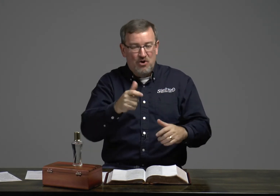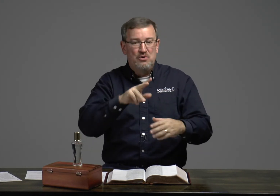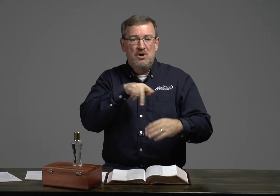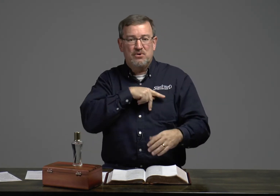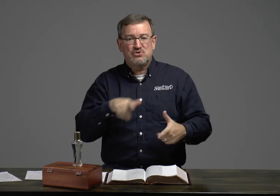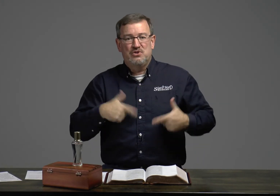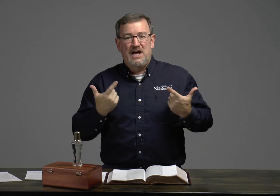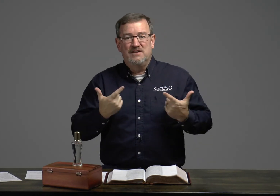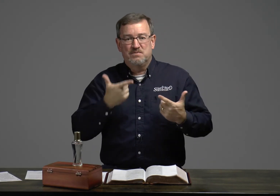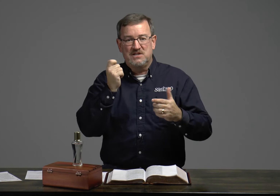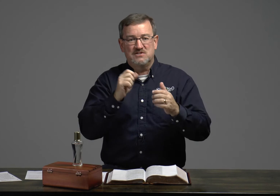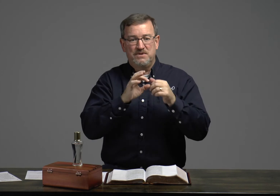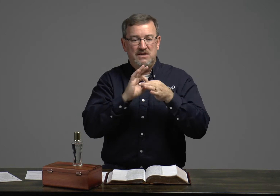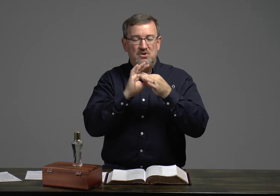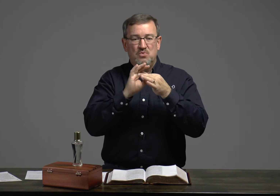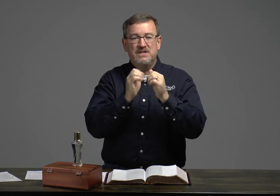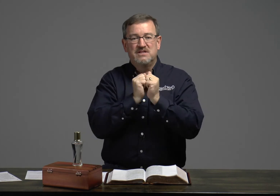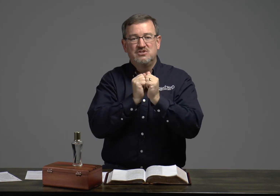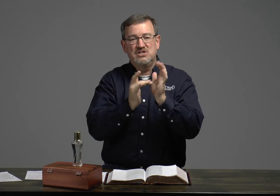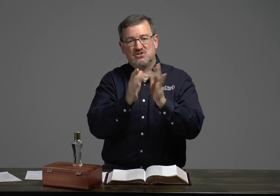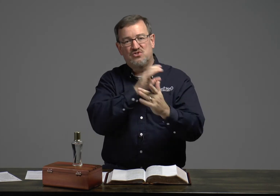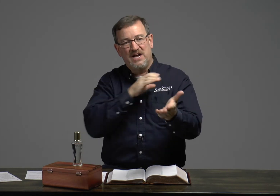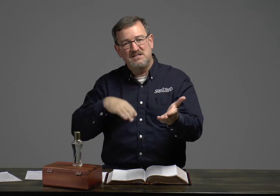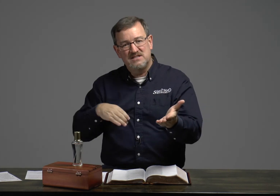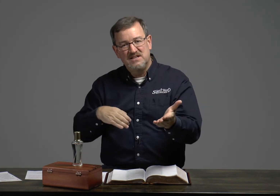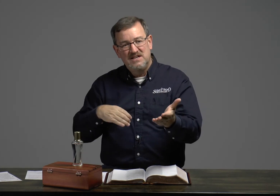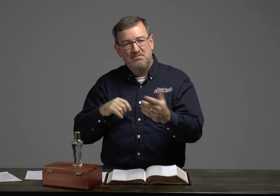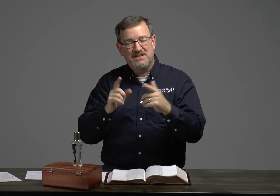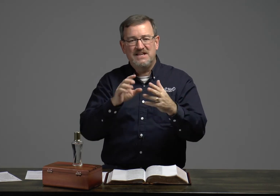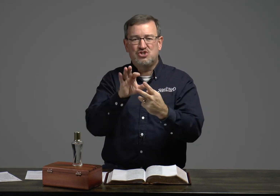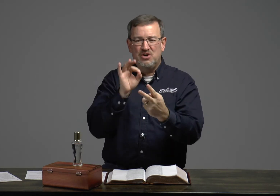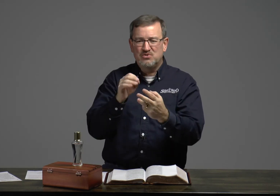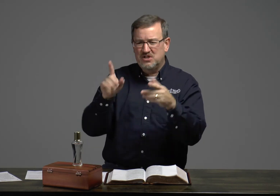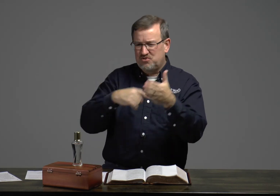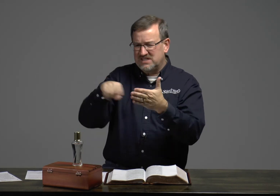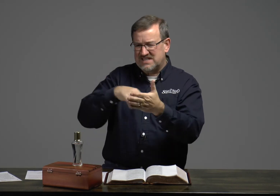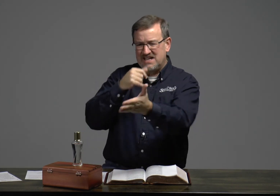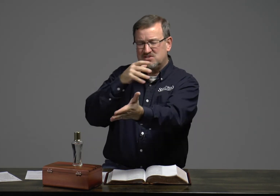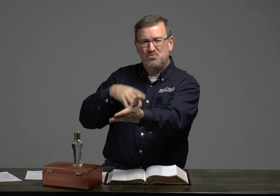own personal lives because of being with Jesus Christ. But they chose to criticize the